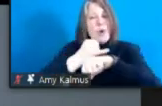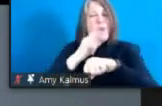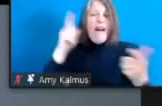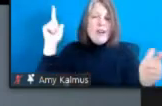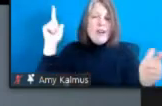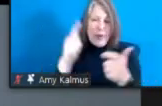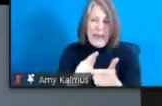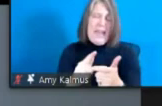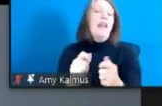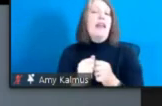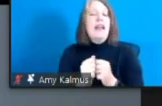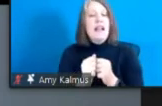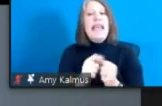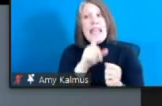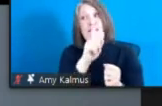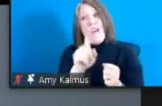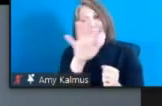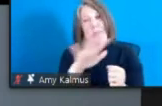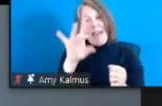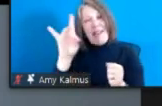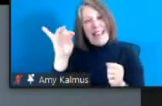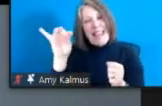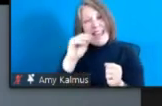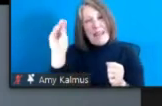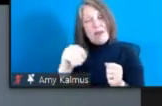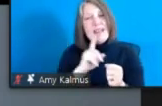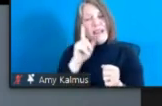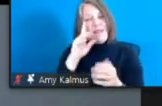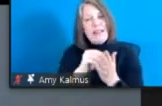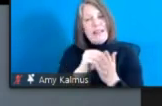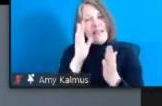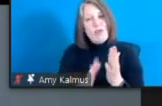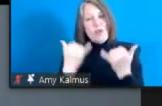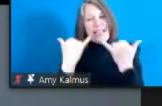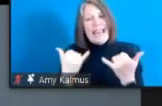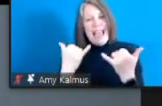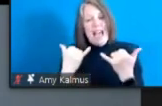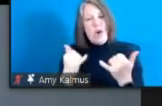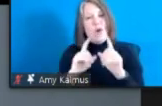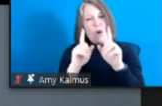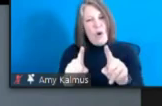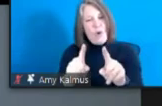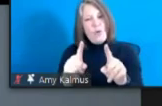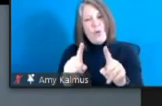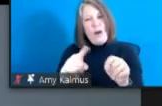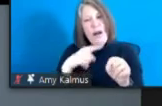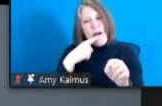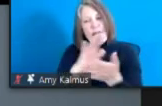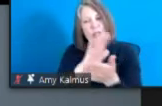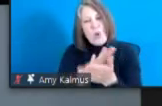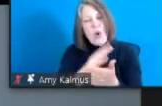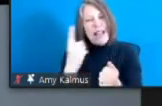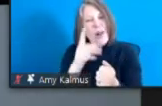number. And in fact, about 80% of deaf students now attend a public school, and only